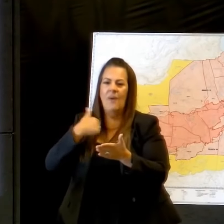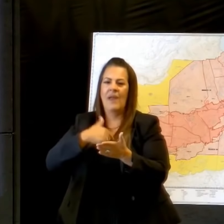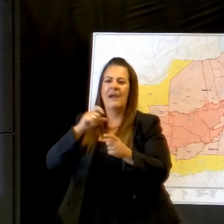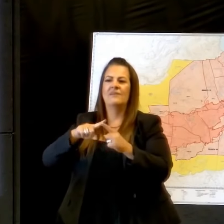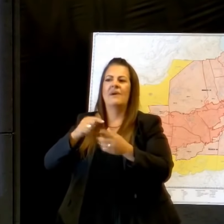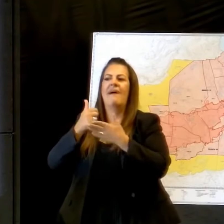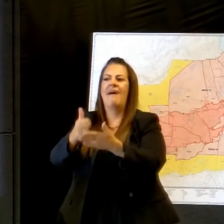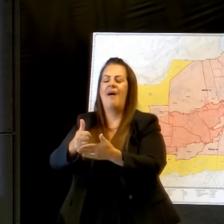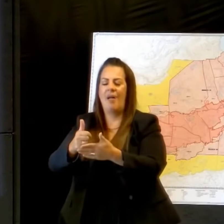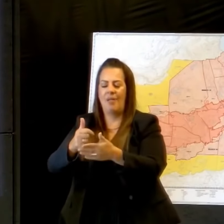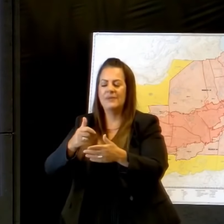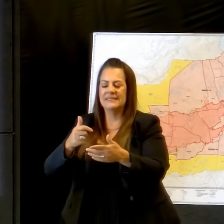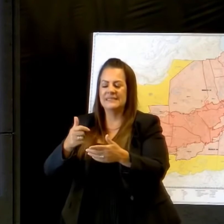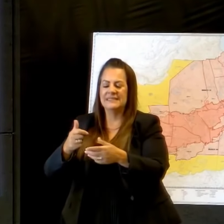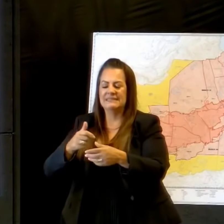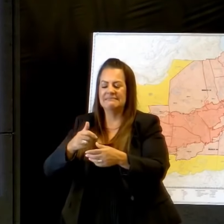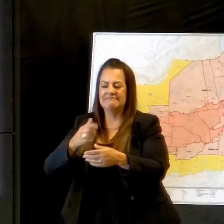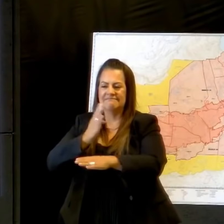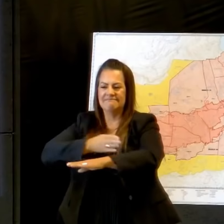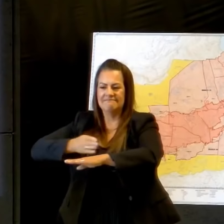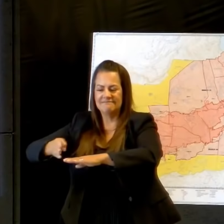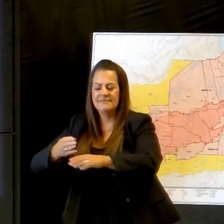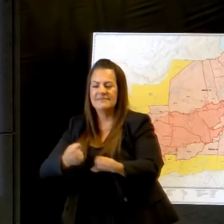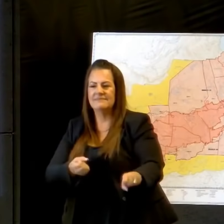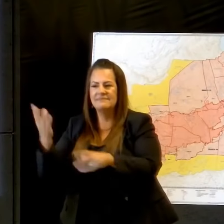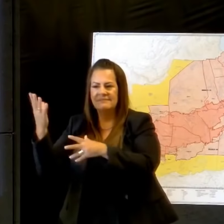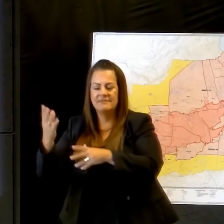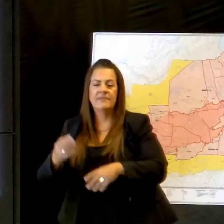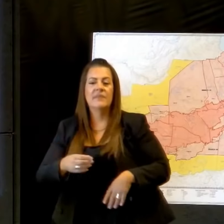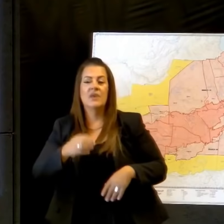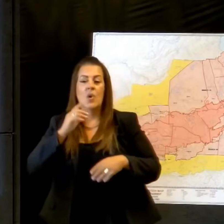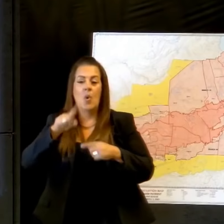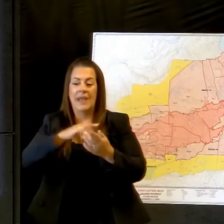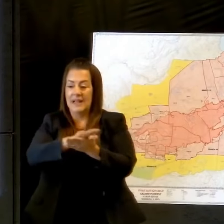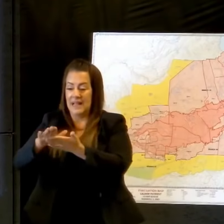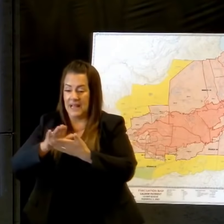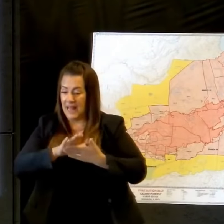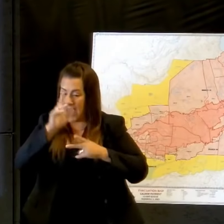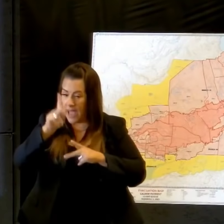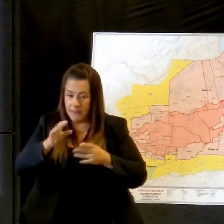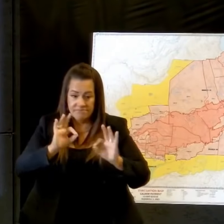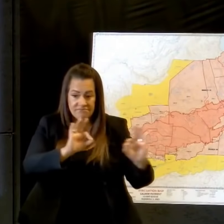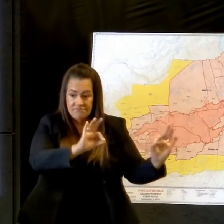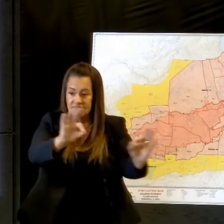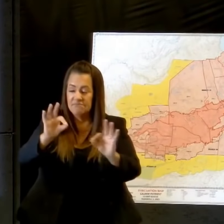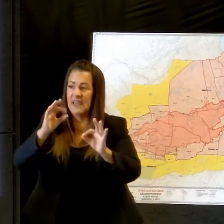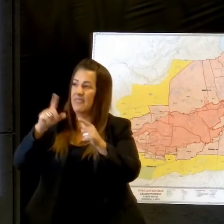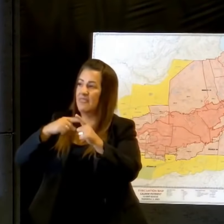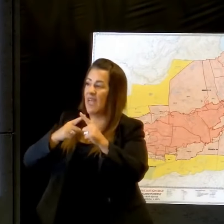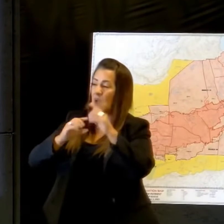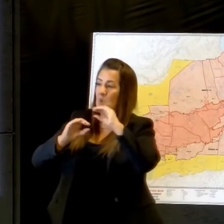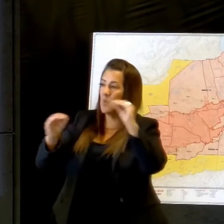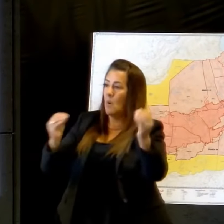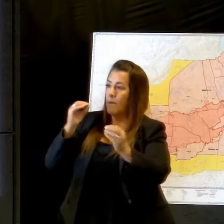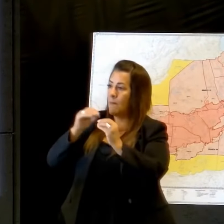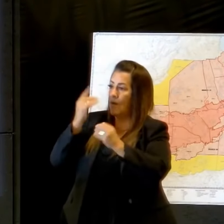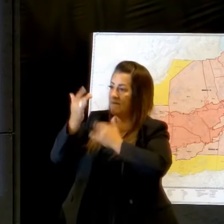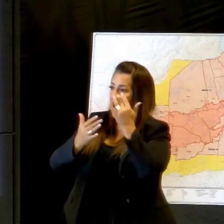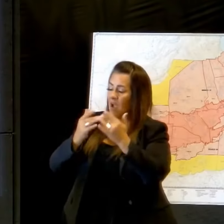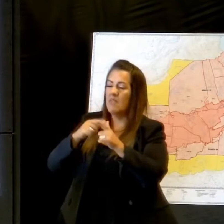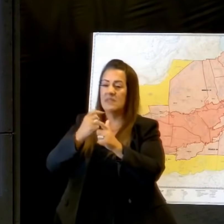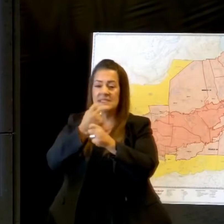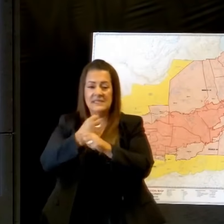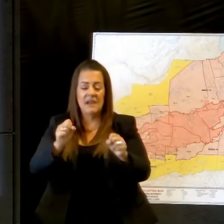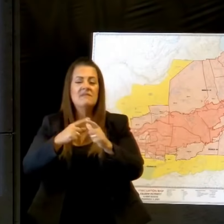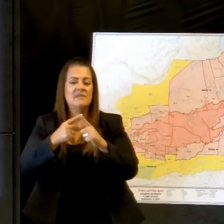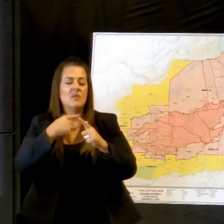that when we repopulate the areas, that safety hazard is completely gone for the residents. So over the next couple of